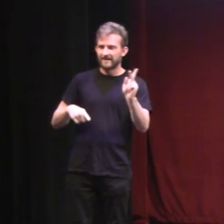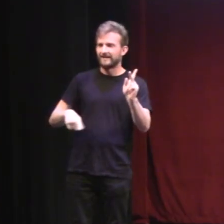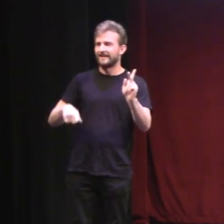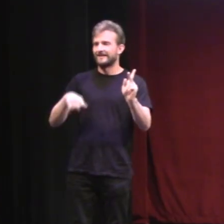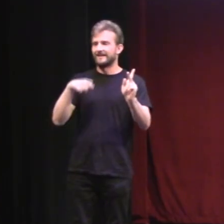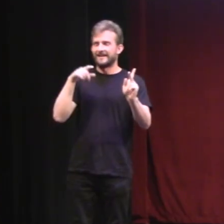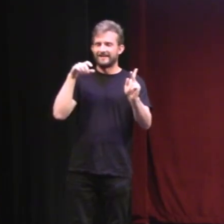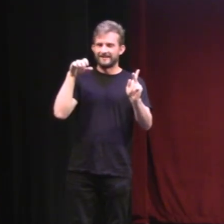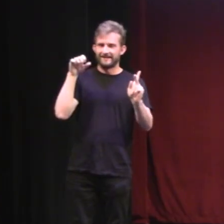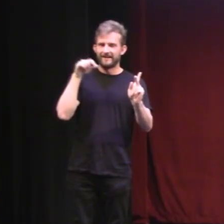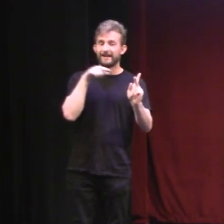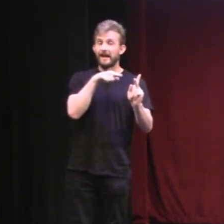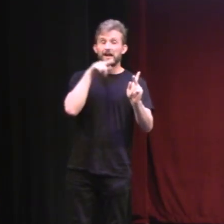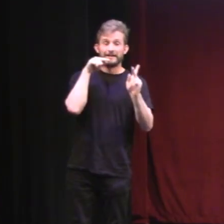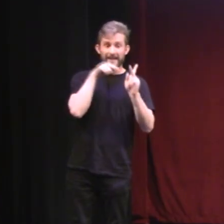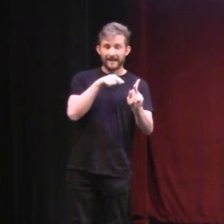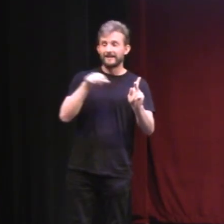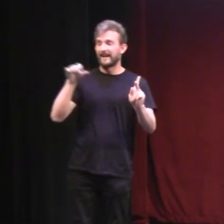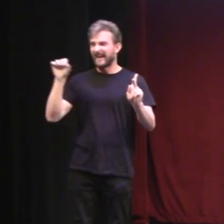doesn't really matter where the C and the K